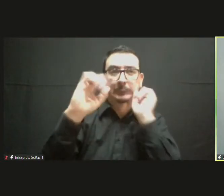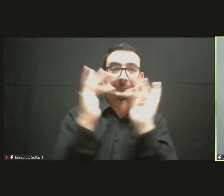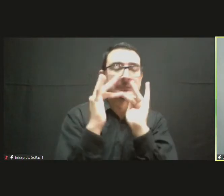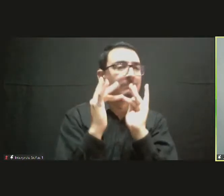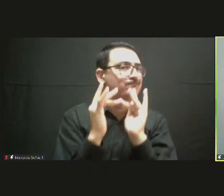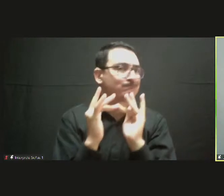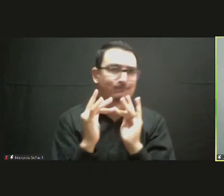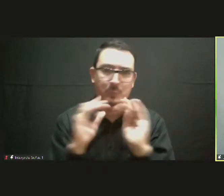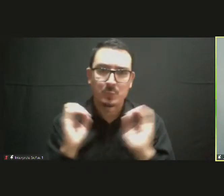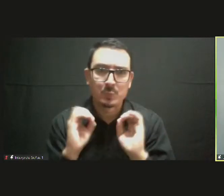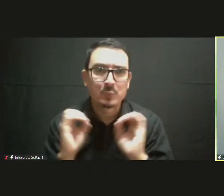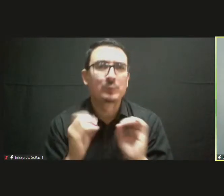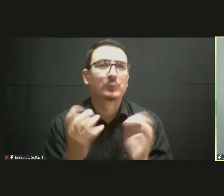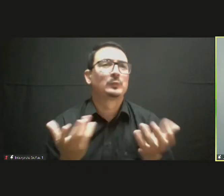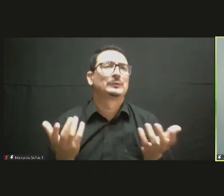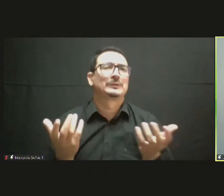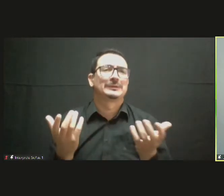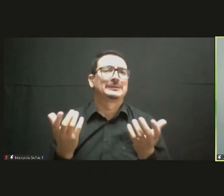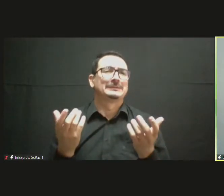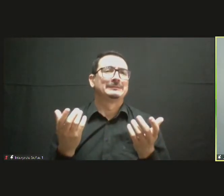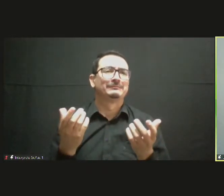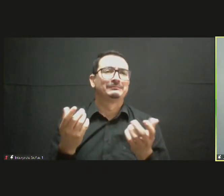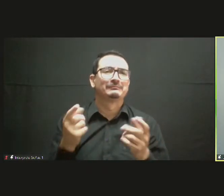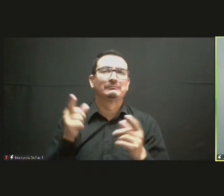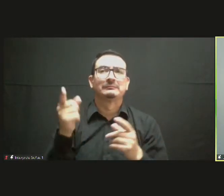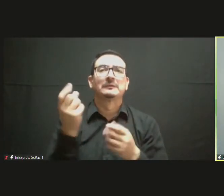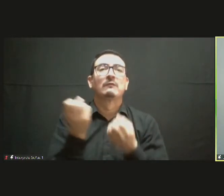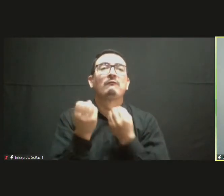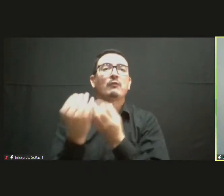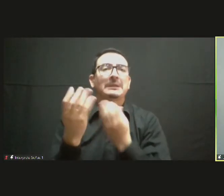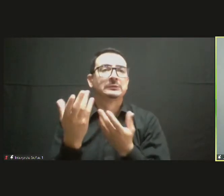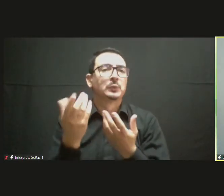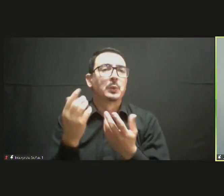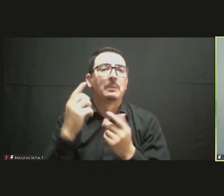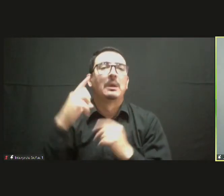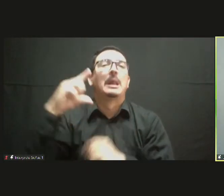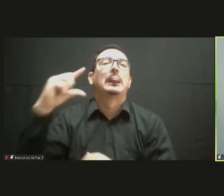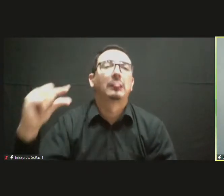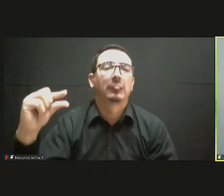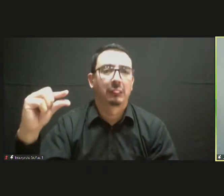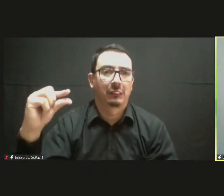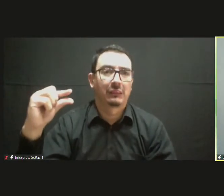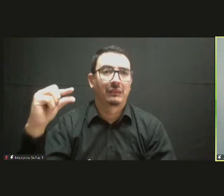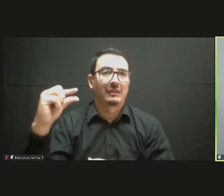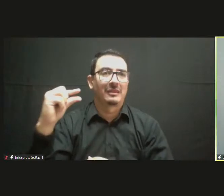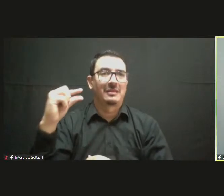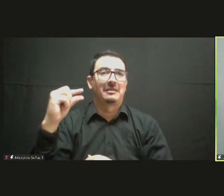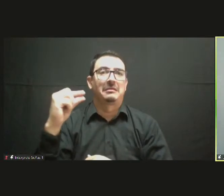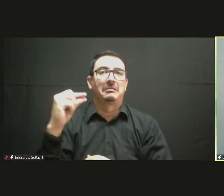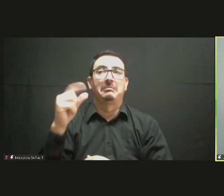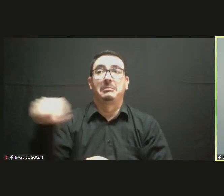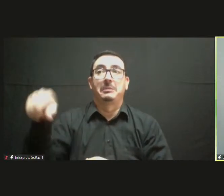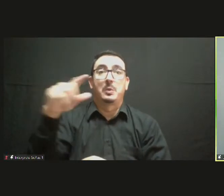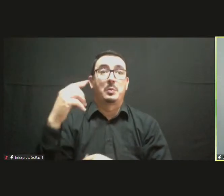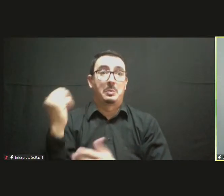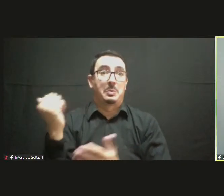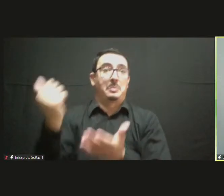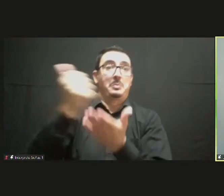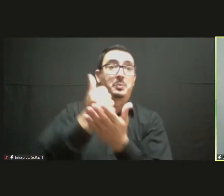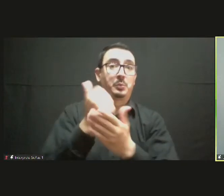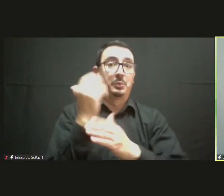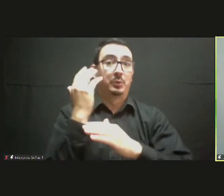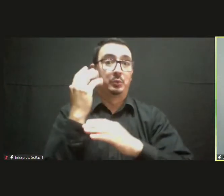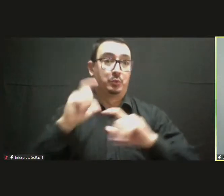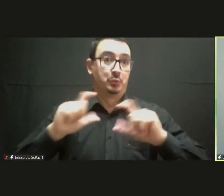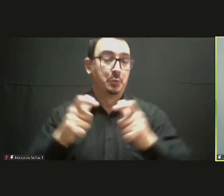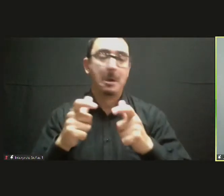for example, like this, to participate in a class like this. And also not all websites are responsive to mobile. So there's limited things that we